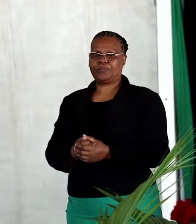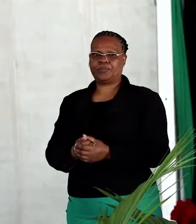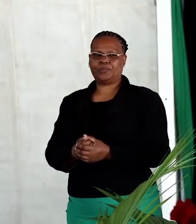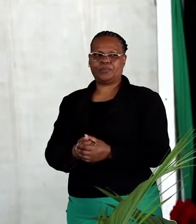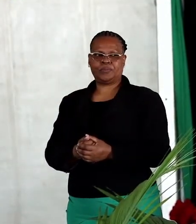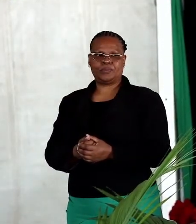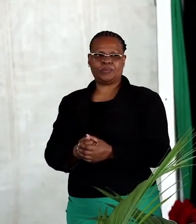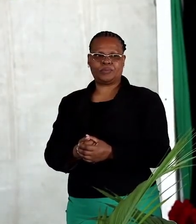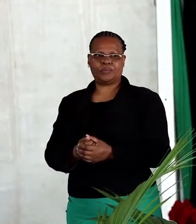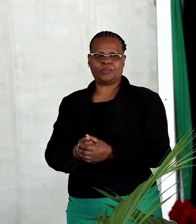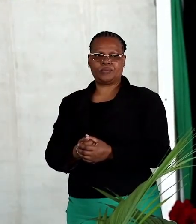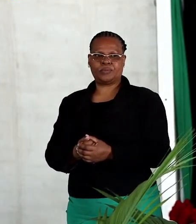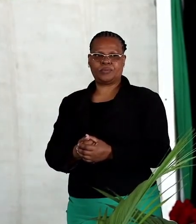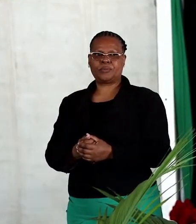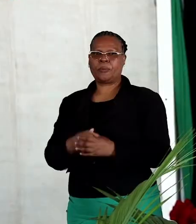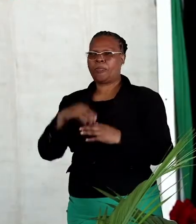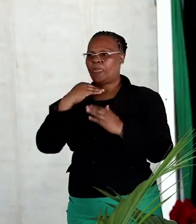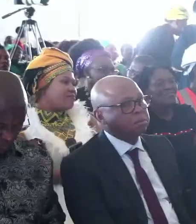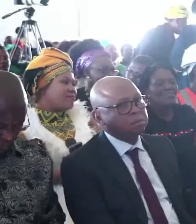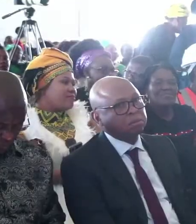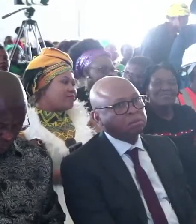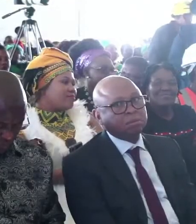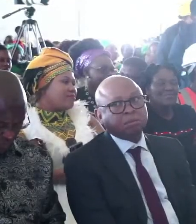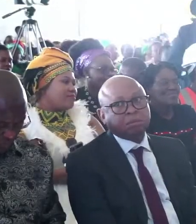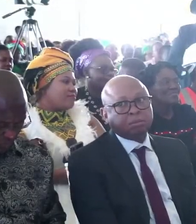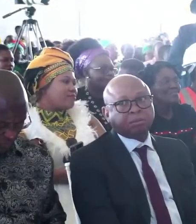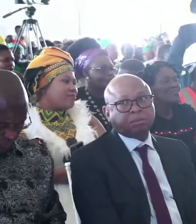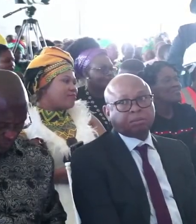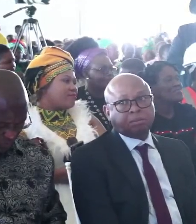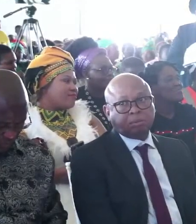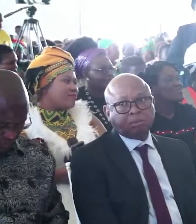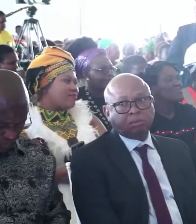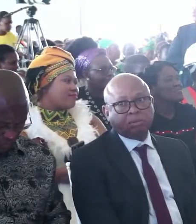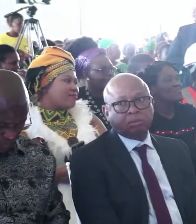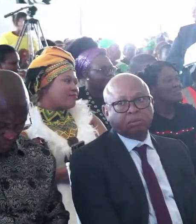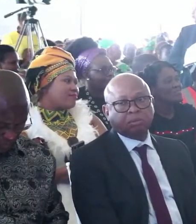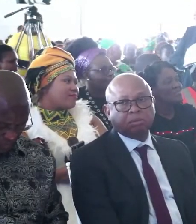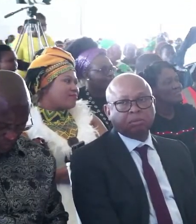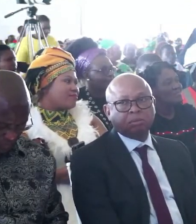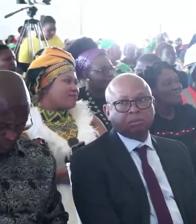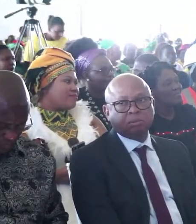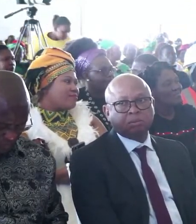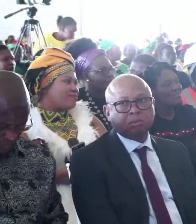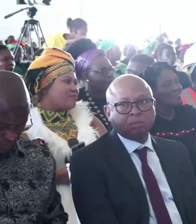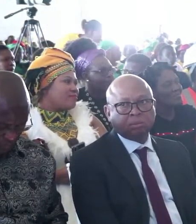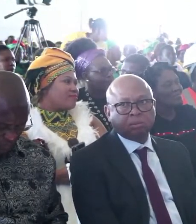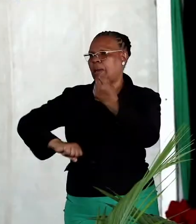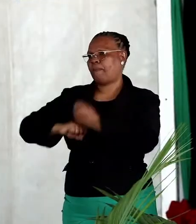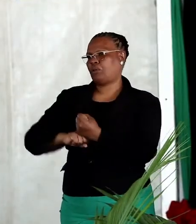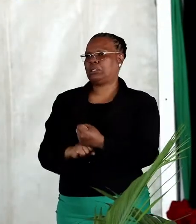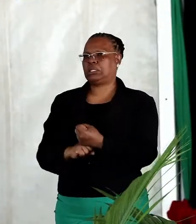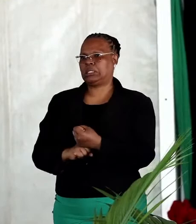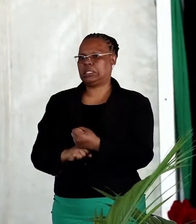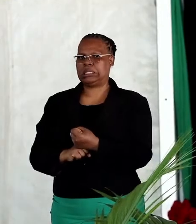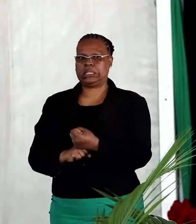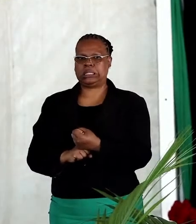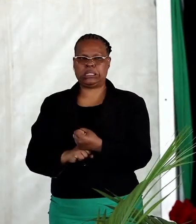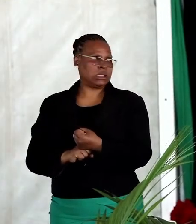Ngoku ke xa sisehla ne-program yethu sifanele uba sibiza imiyalezo yenkxaso.